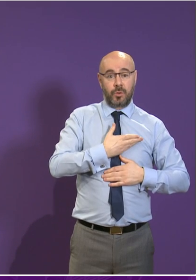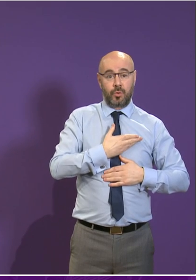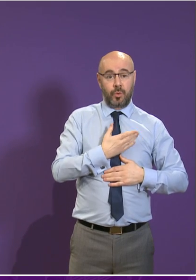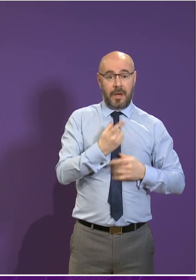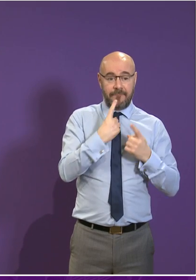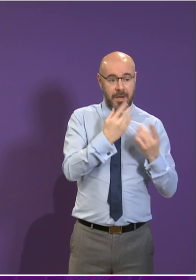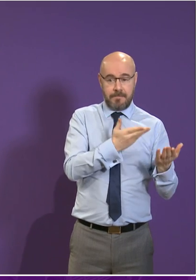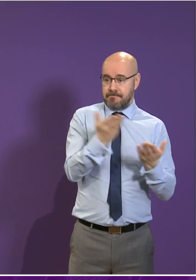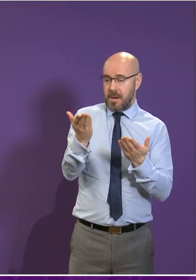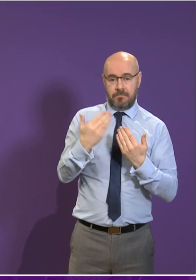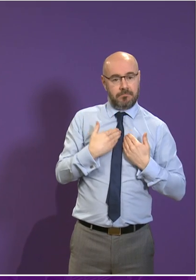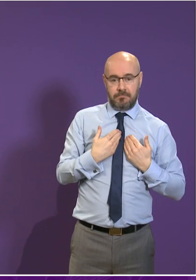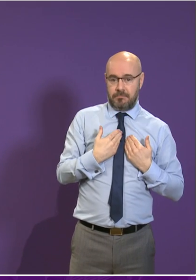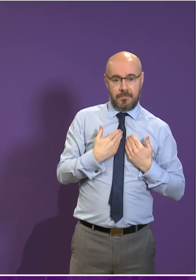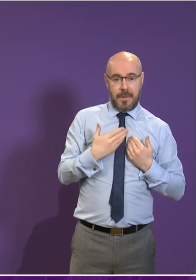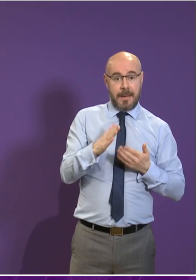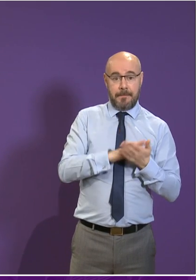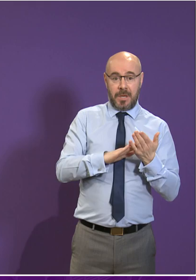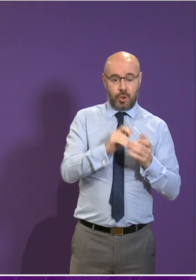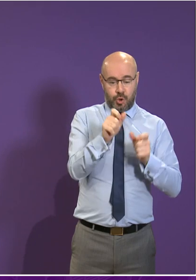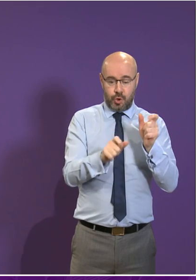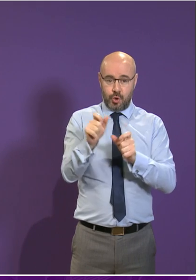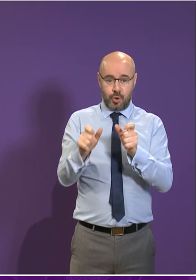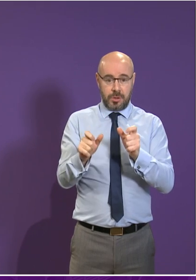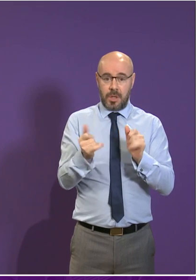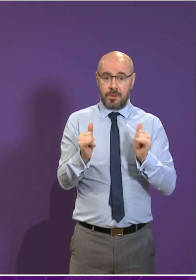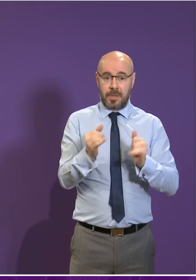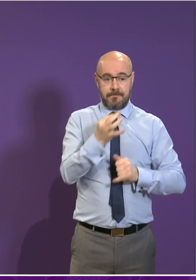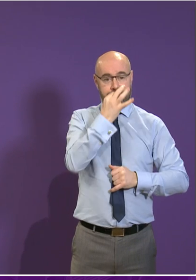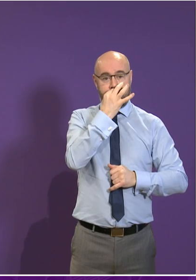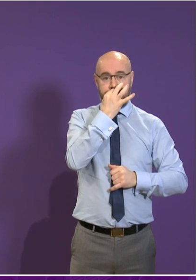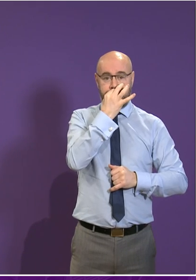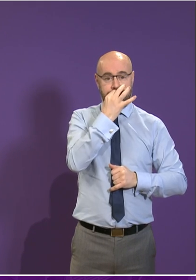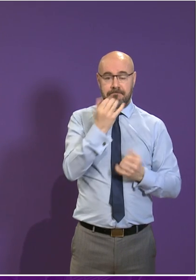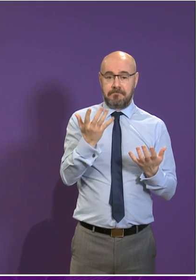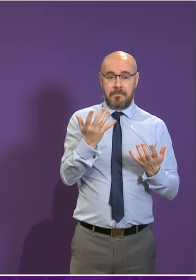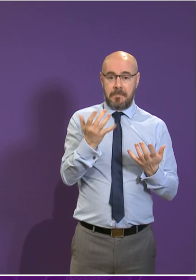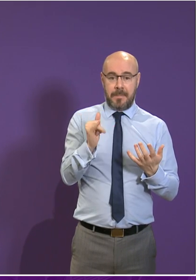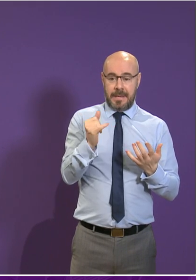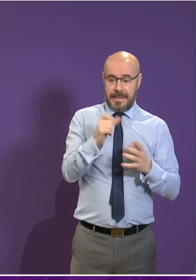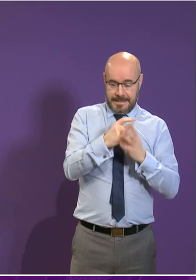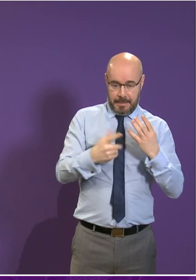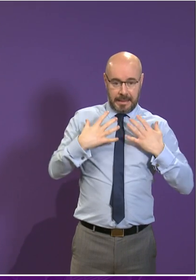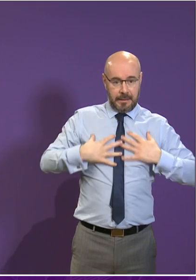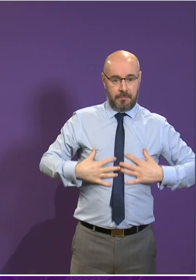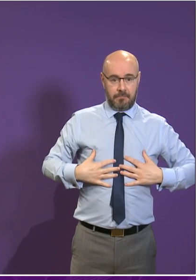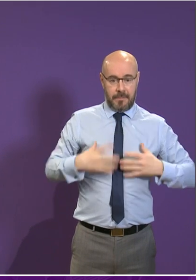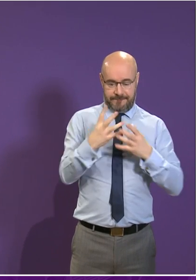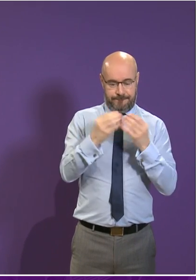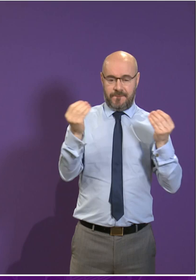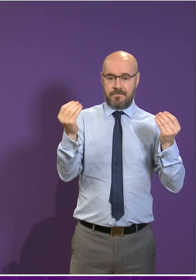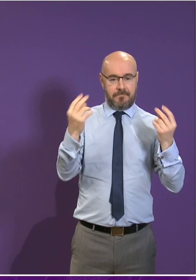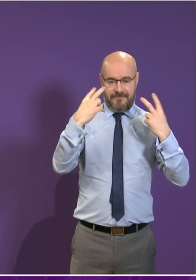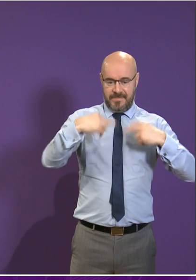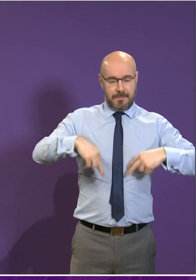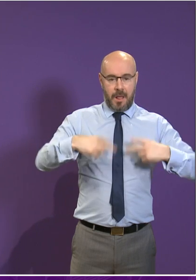quite common, that students will choose not to declare, presuming obviously it's not a visible disability, but they will choose not to declare, and